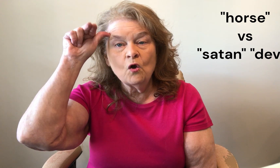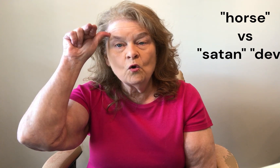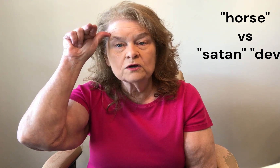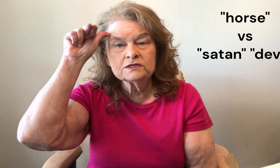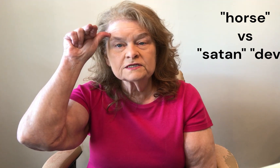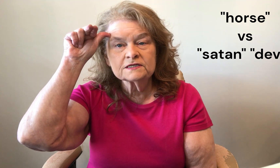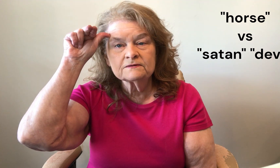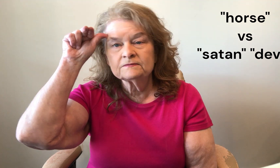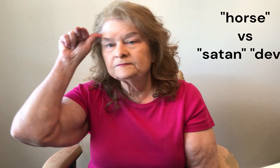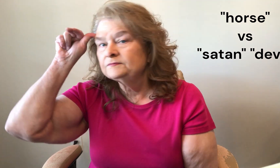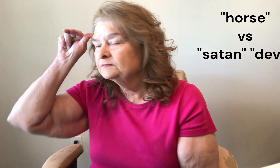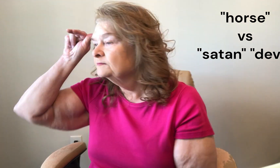horse,